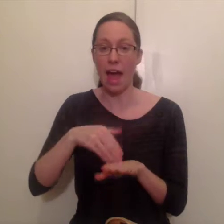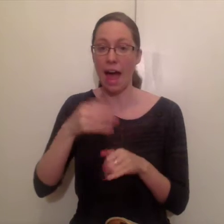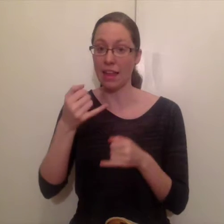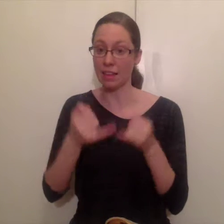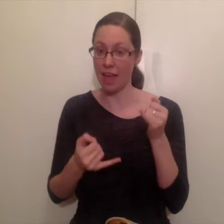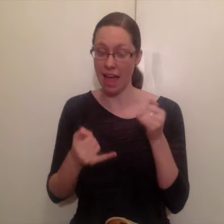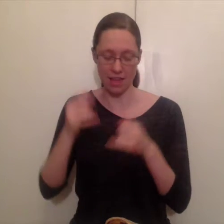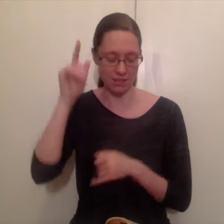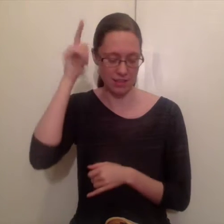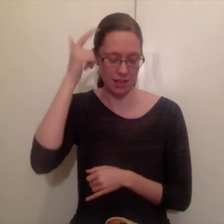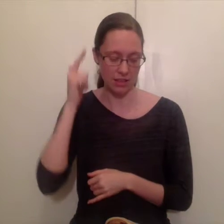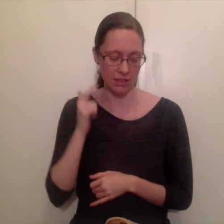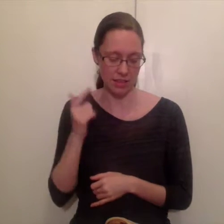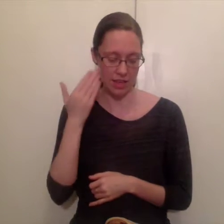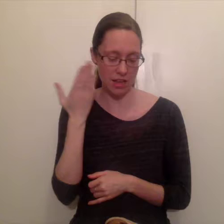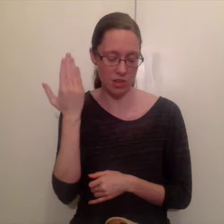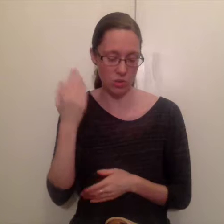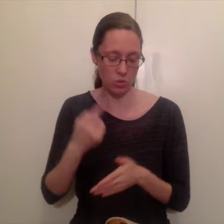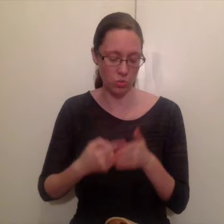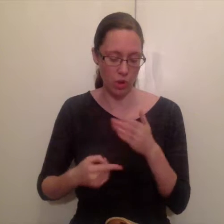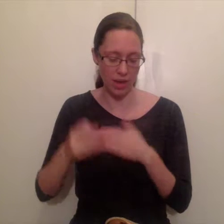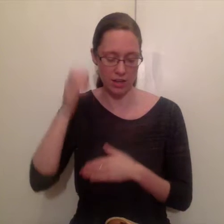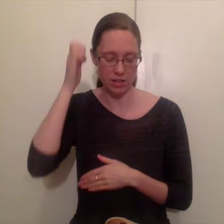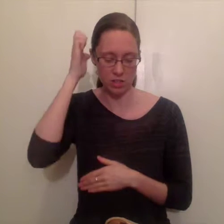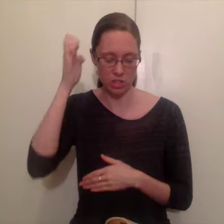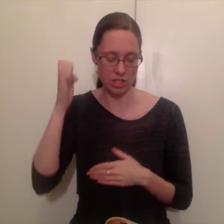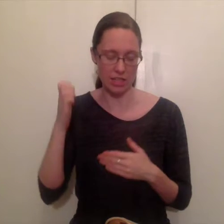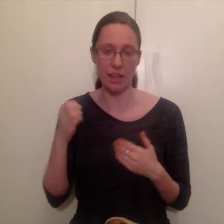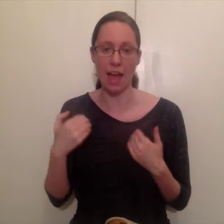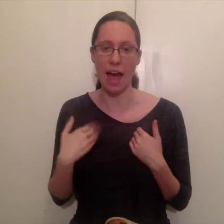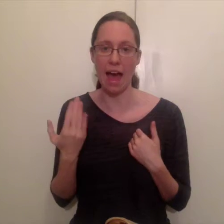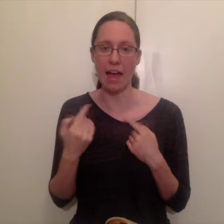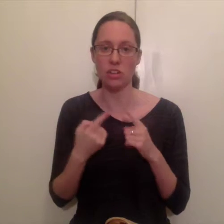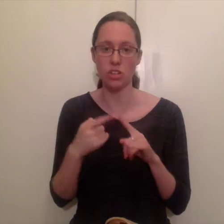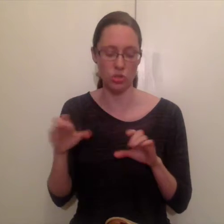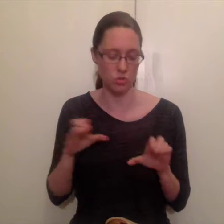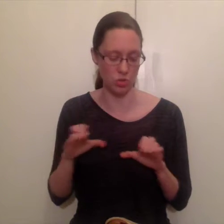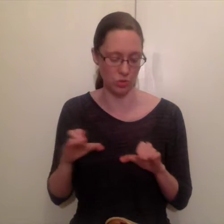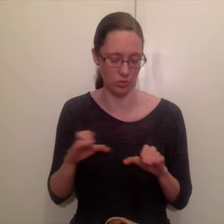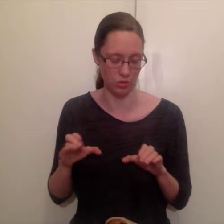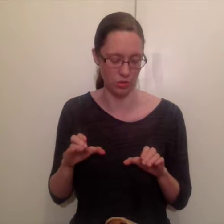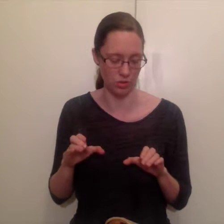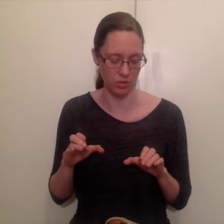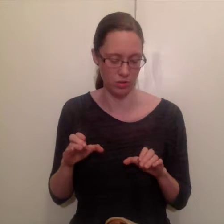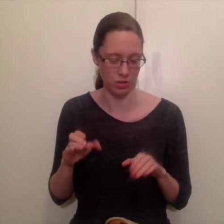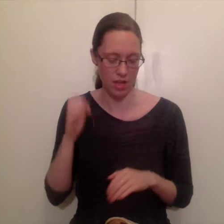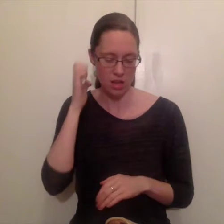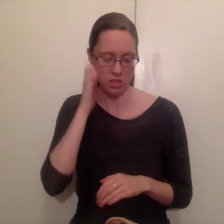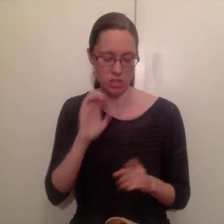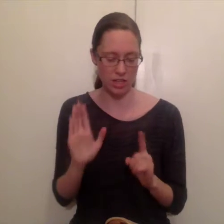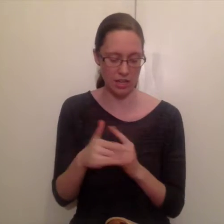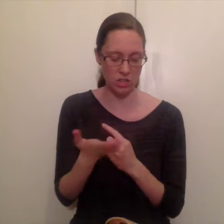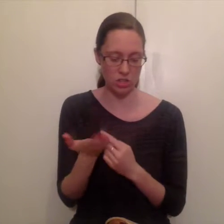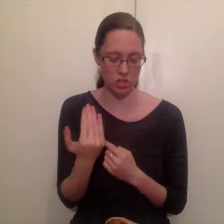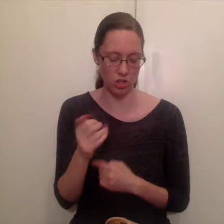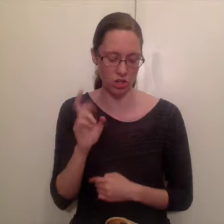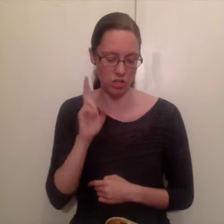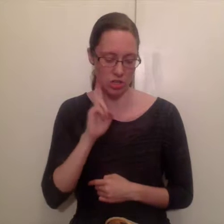At last, Leah knew what she had to do. She turned